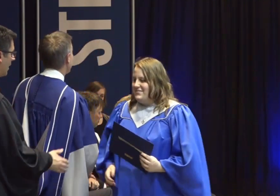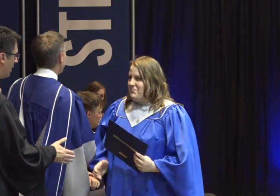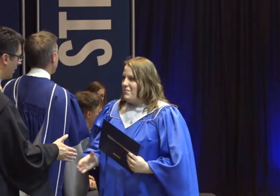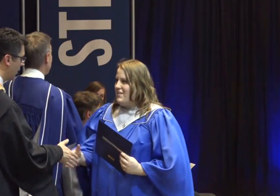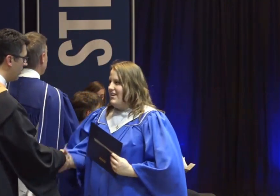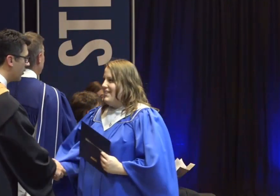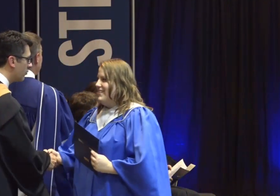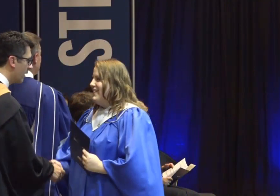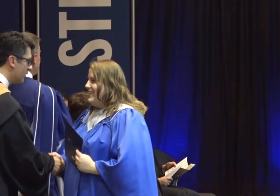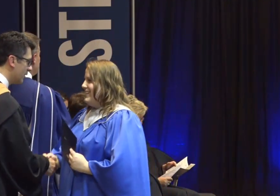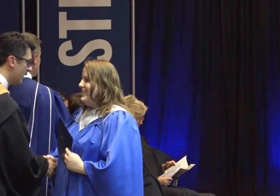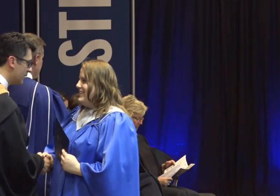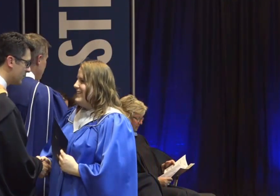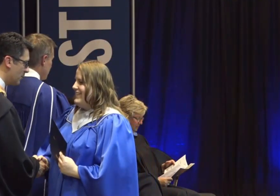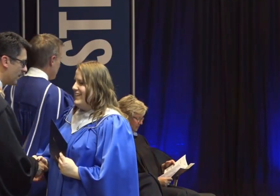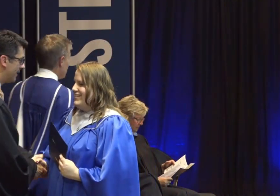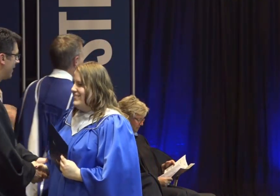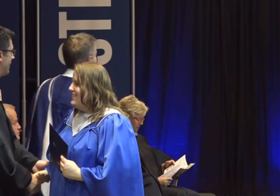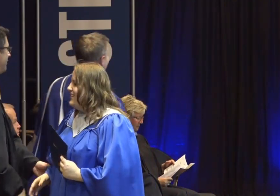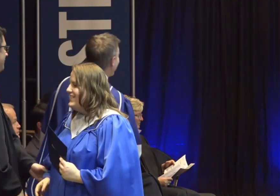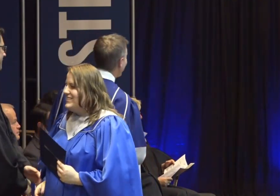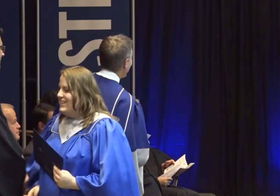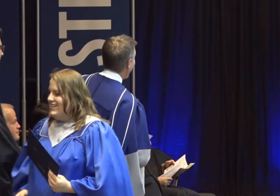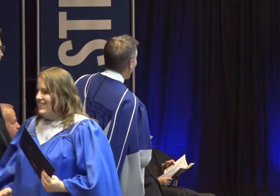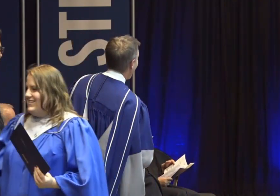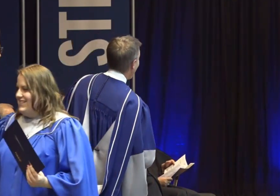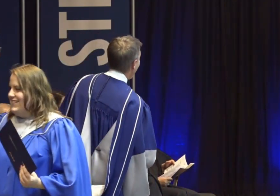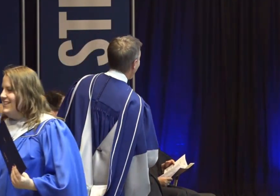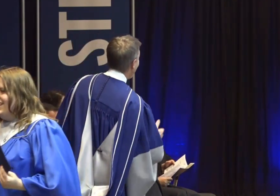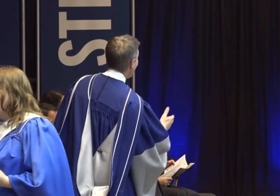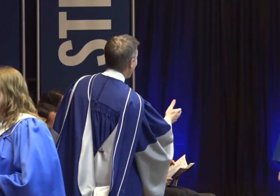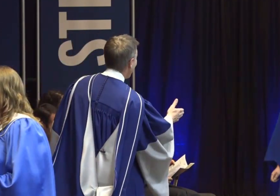Leah Smith, Honors.